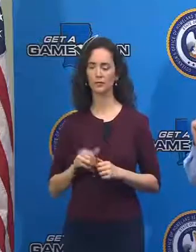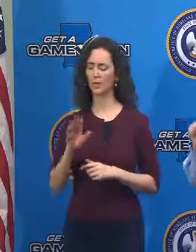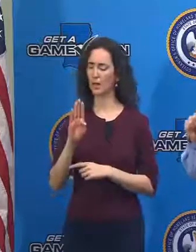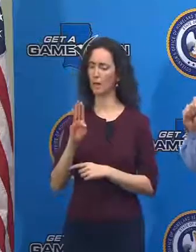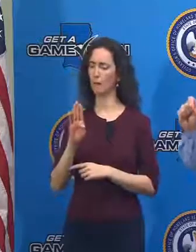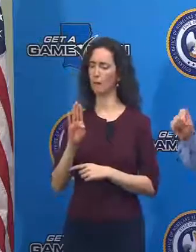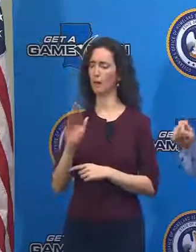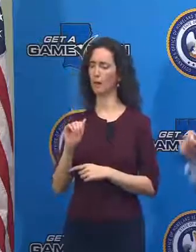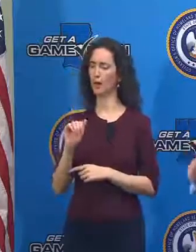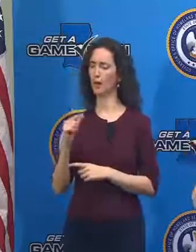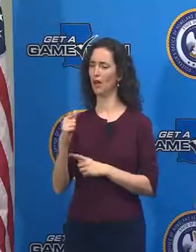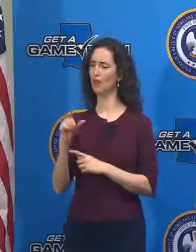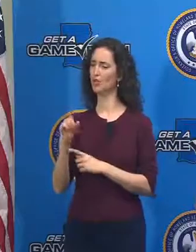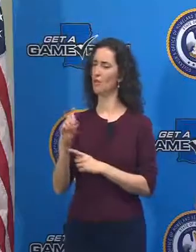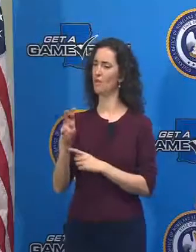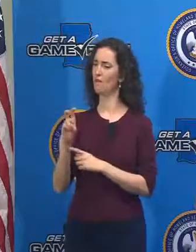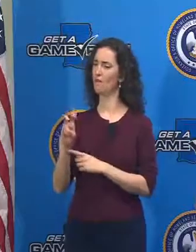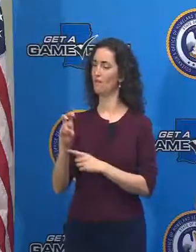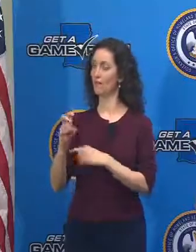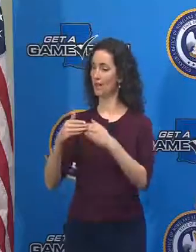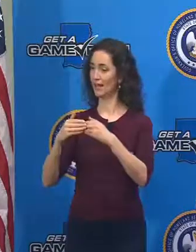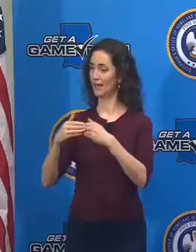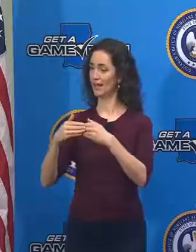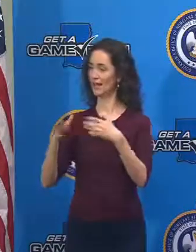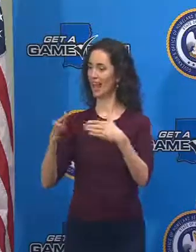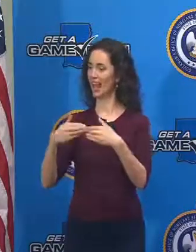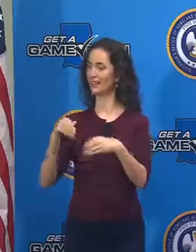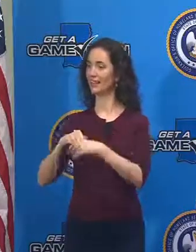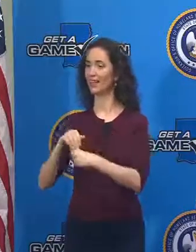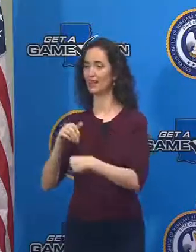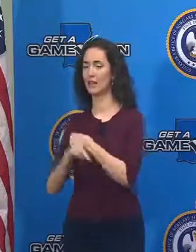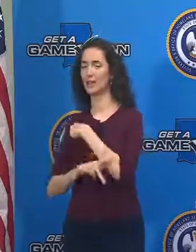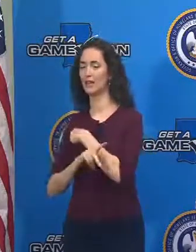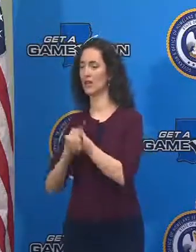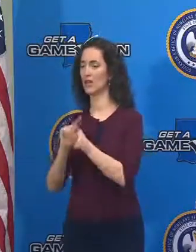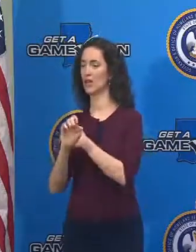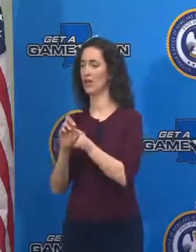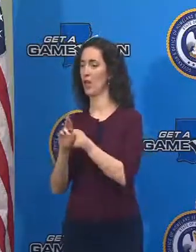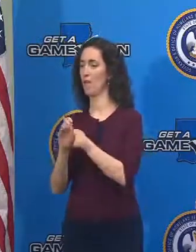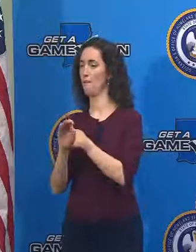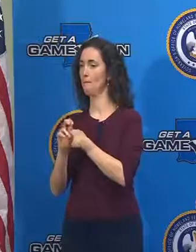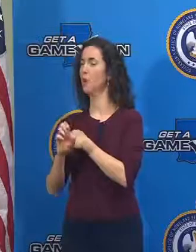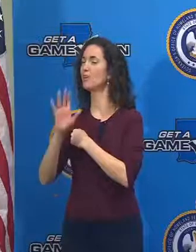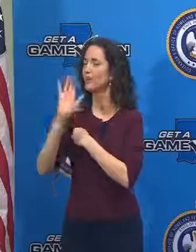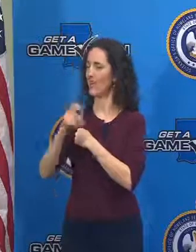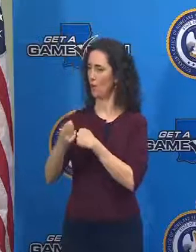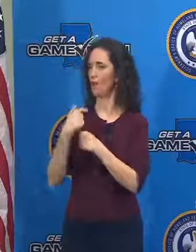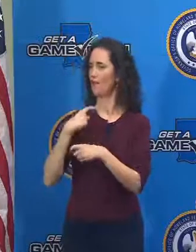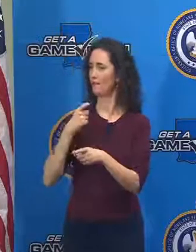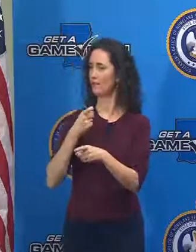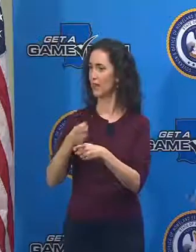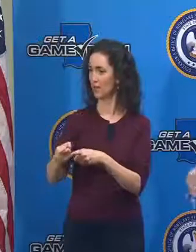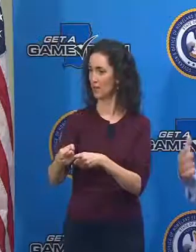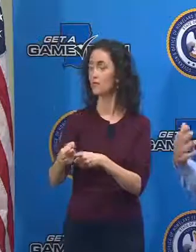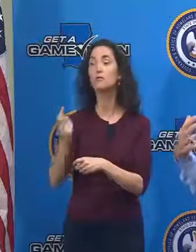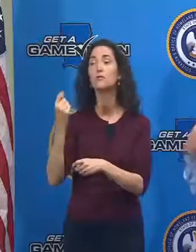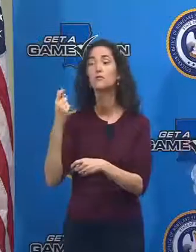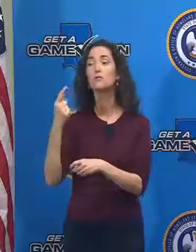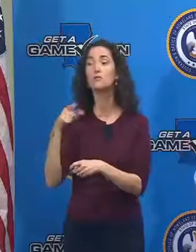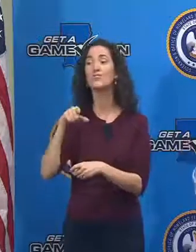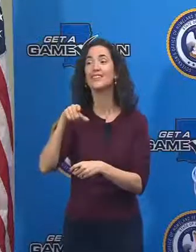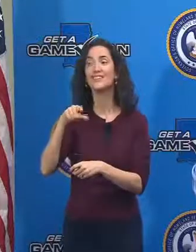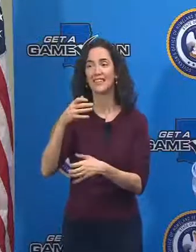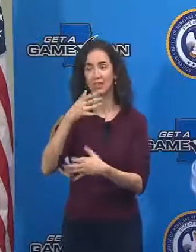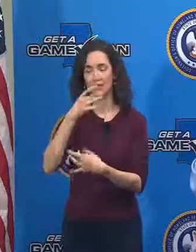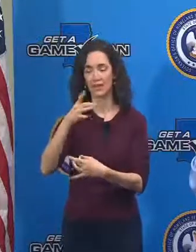Bubba Dove floodgate in Terrebonne Parish. And oddly enough, that gate was designed for storm surge coming in from the